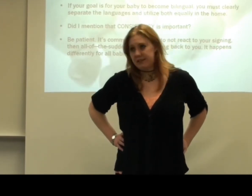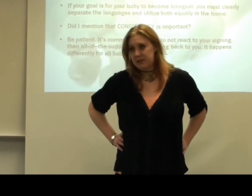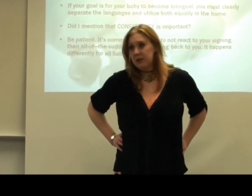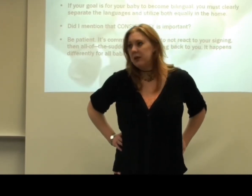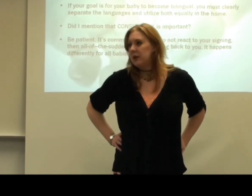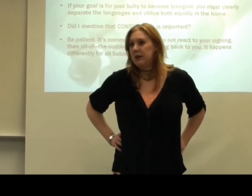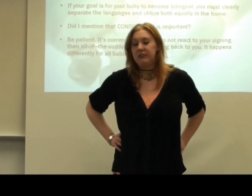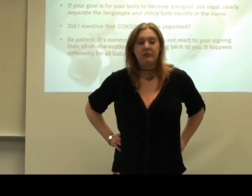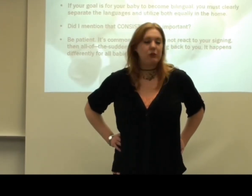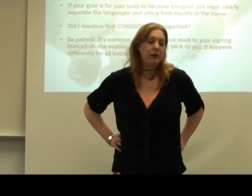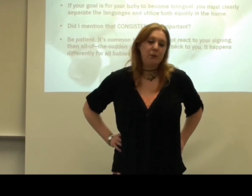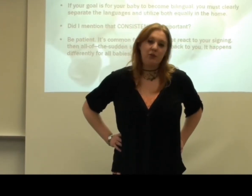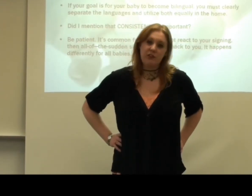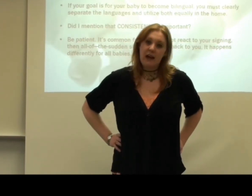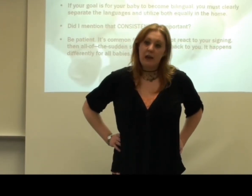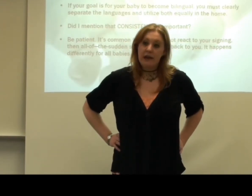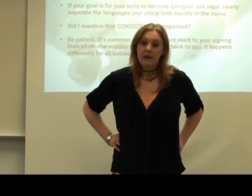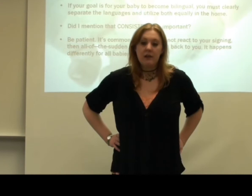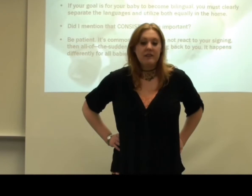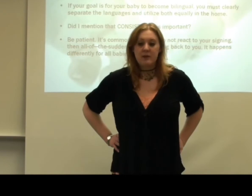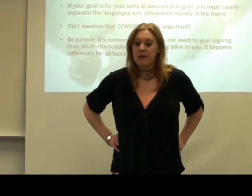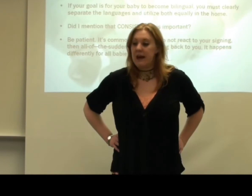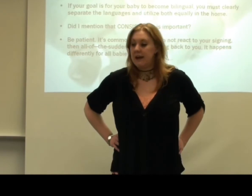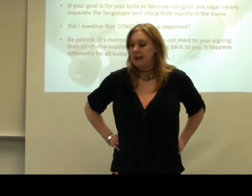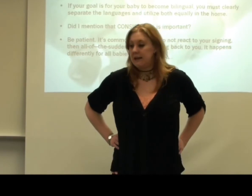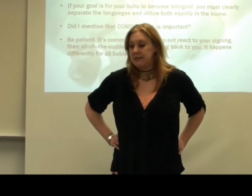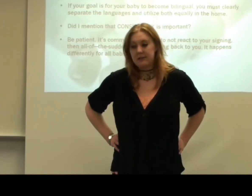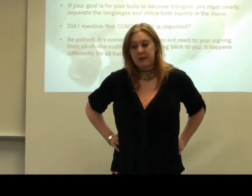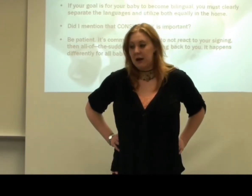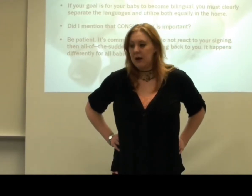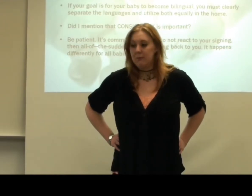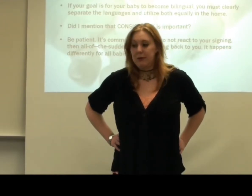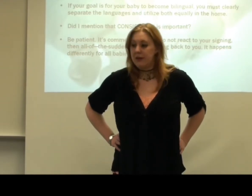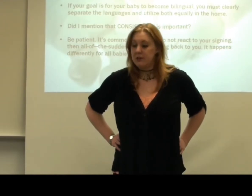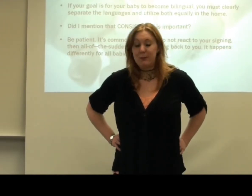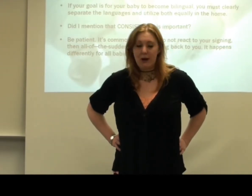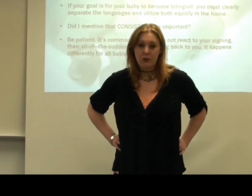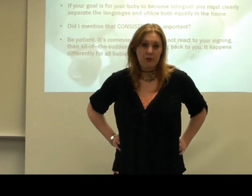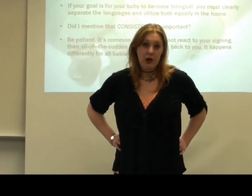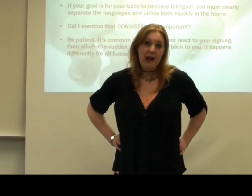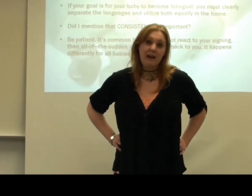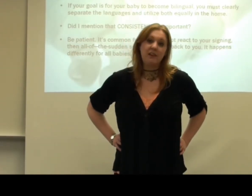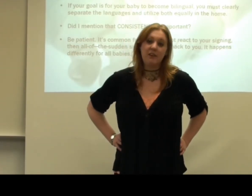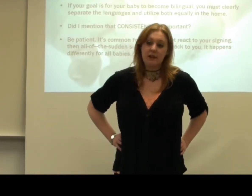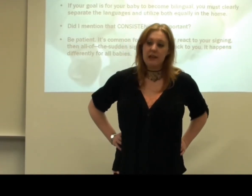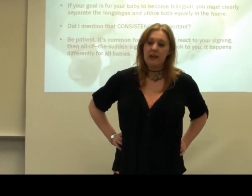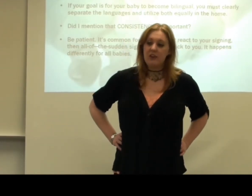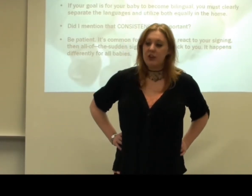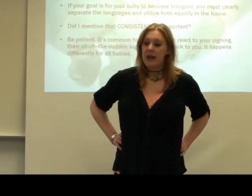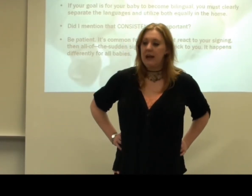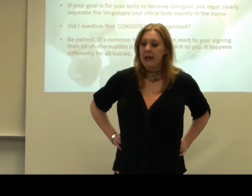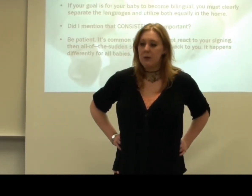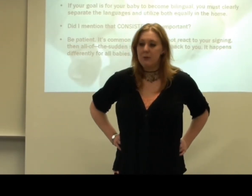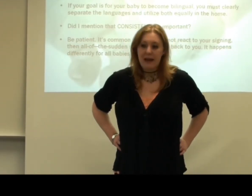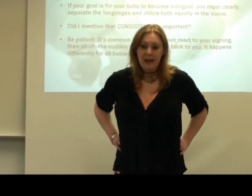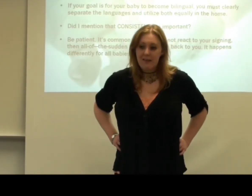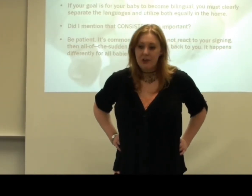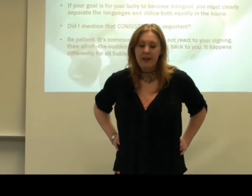is strictly personality. Some of that is because his parents were very active in educating him and making everything